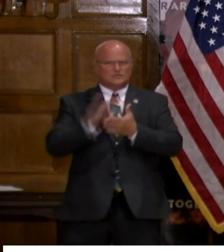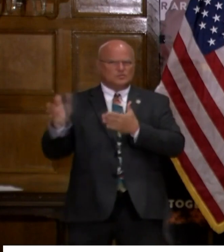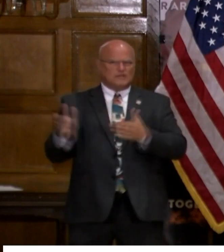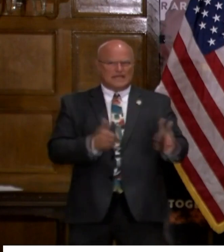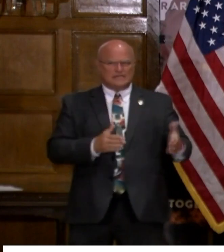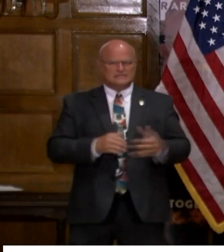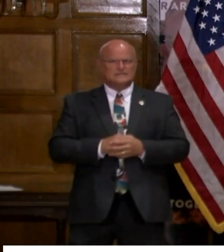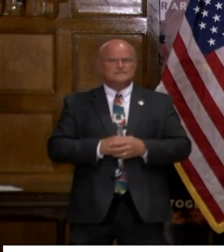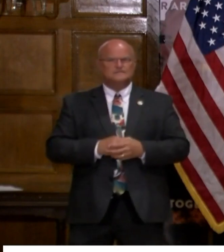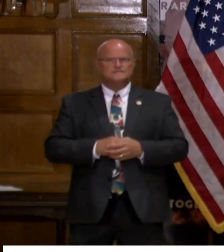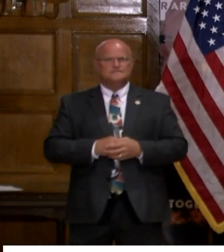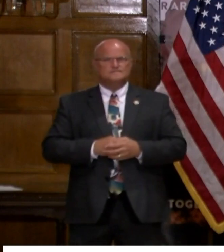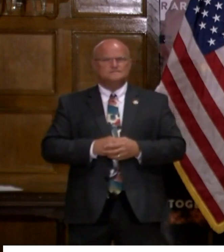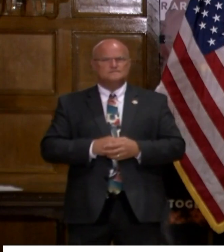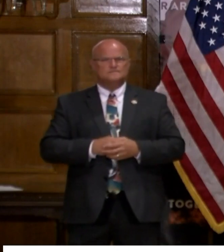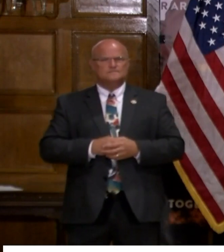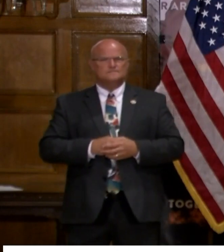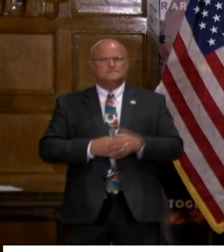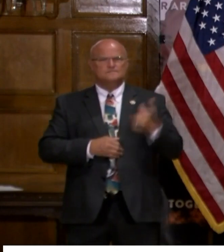plans?